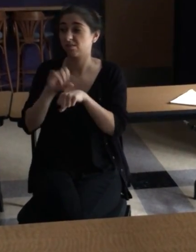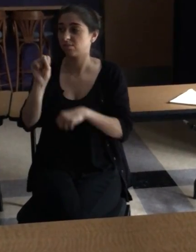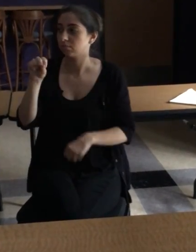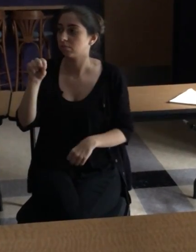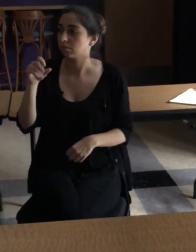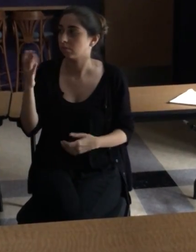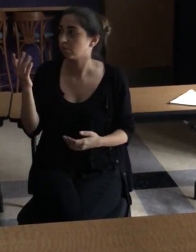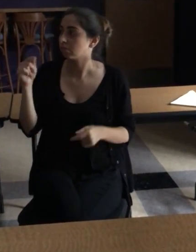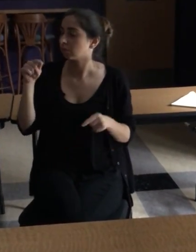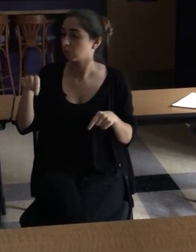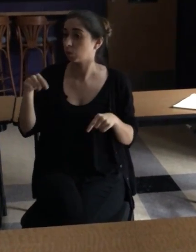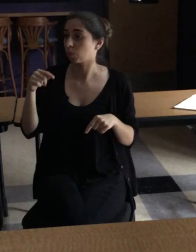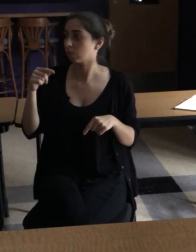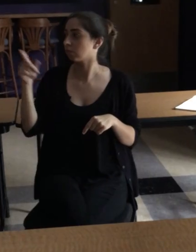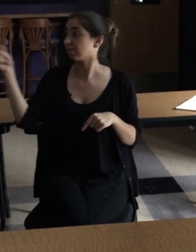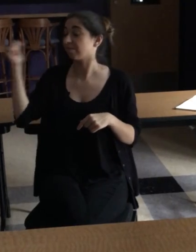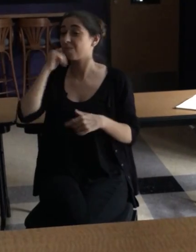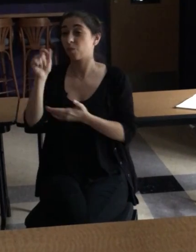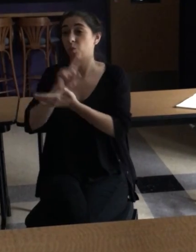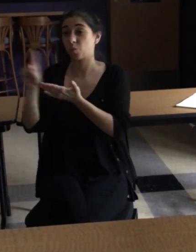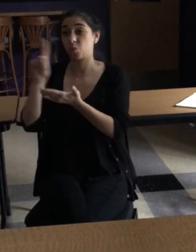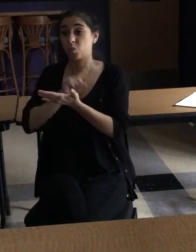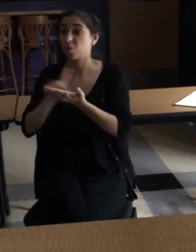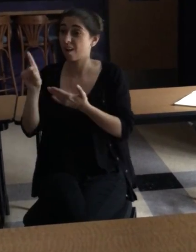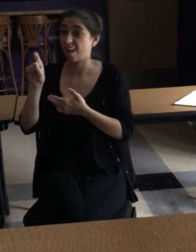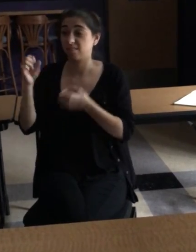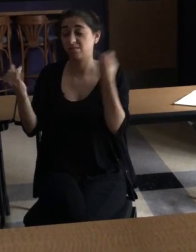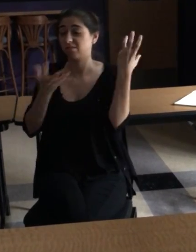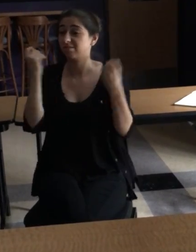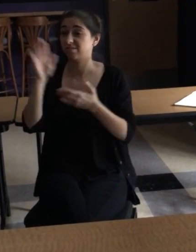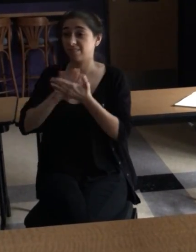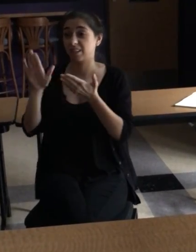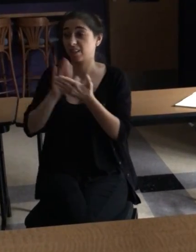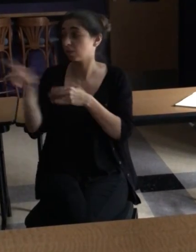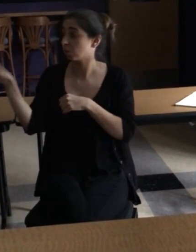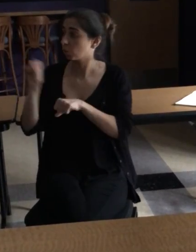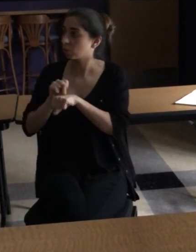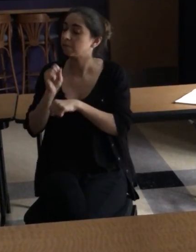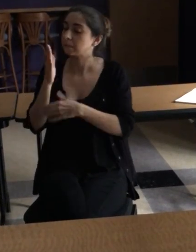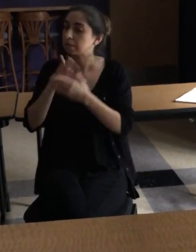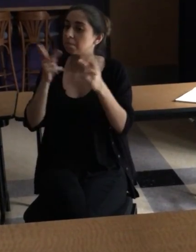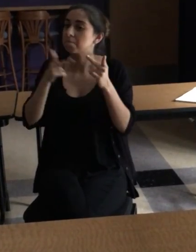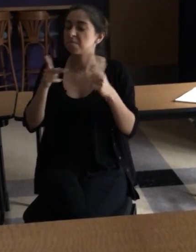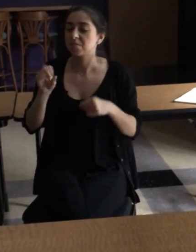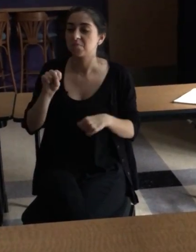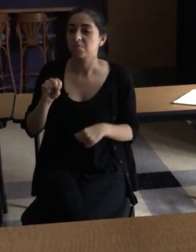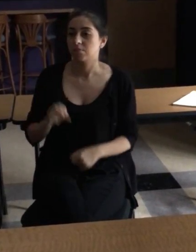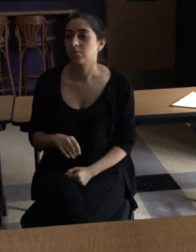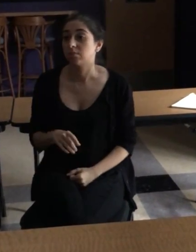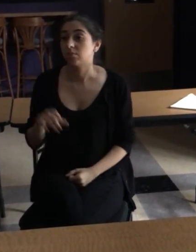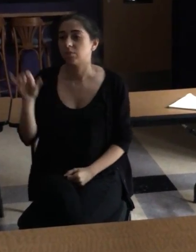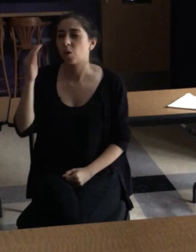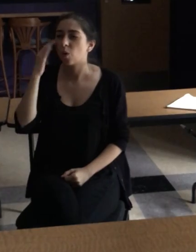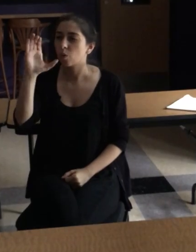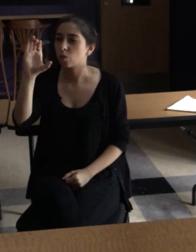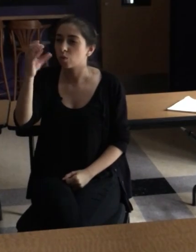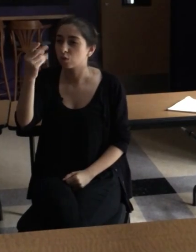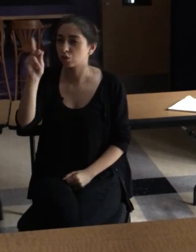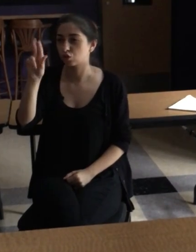times every week. every day. Yeah, there are a couple of places that are like that. Charlie Trotter's in Chicago, they do it